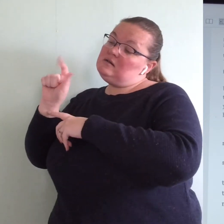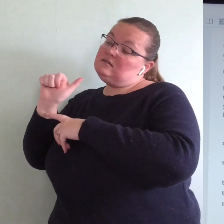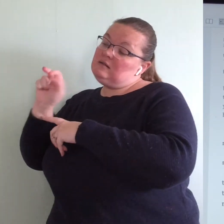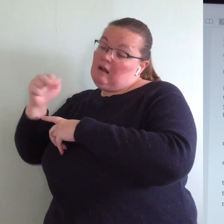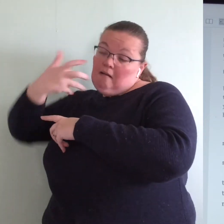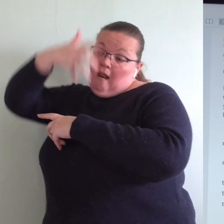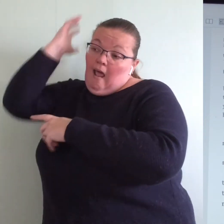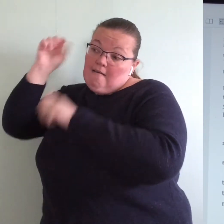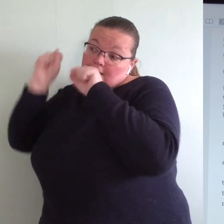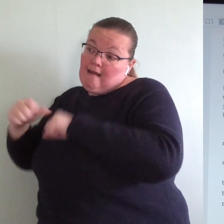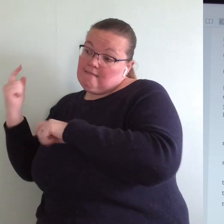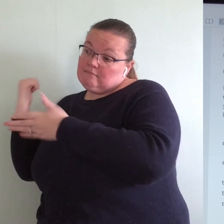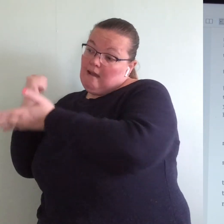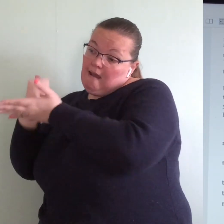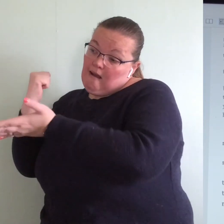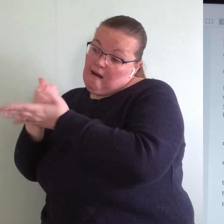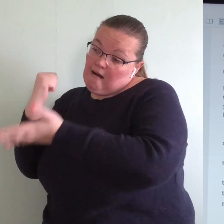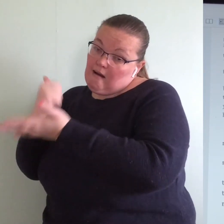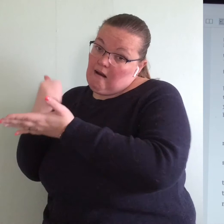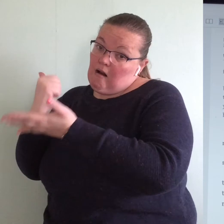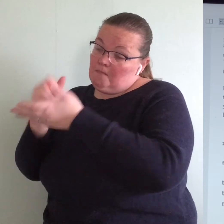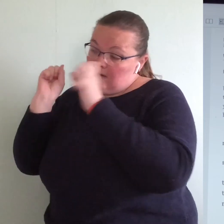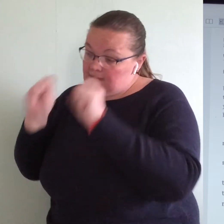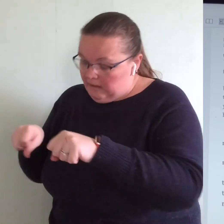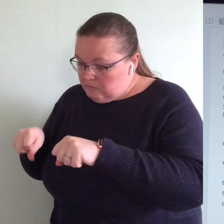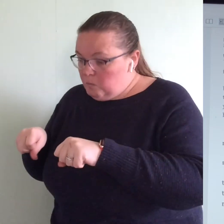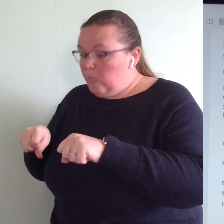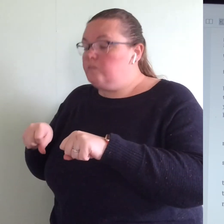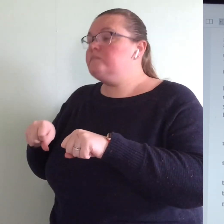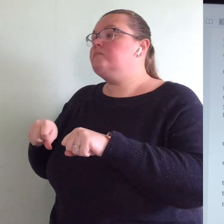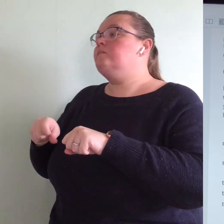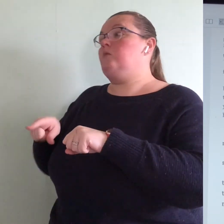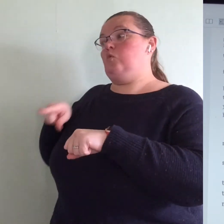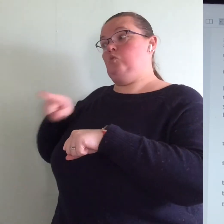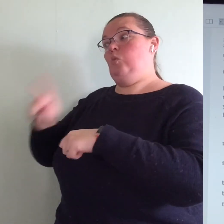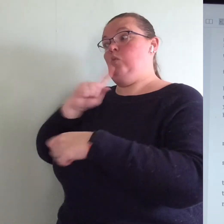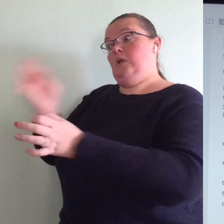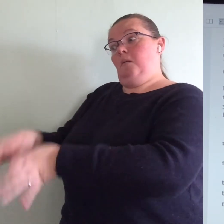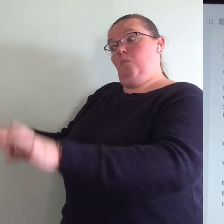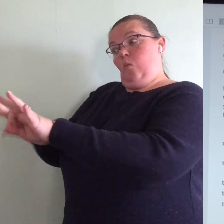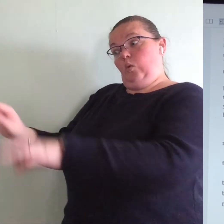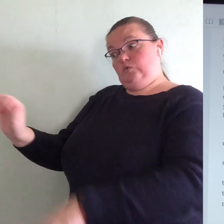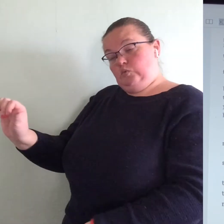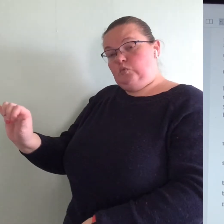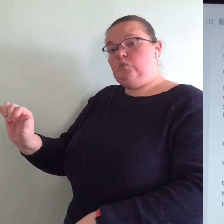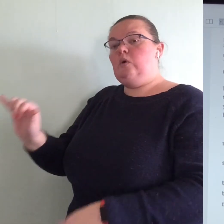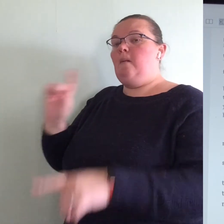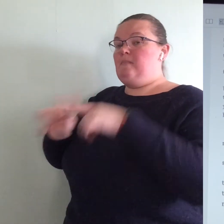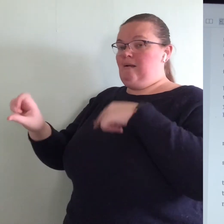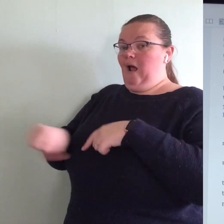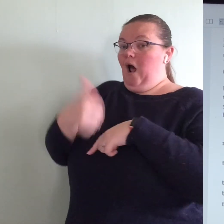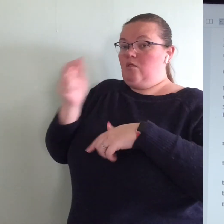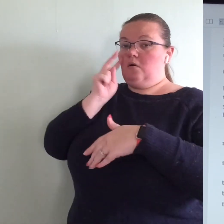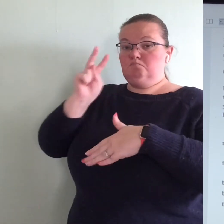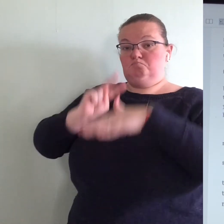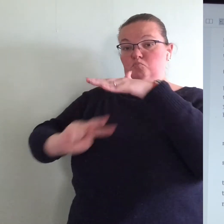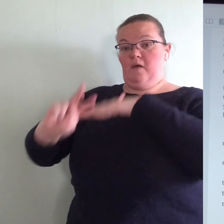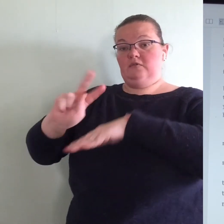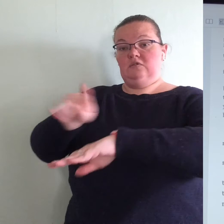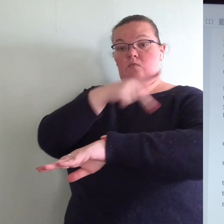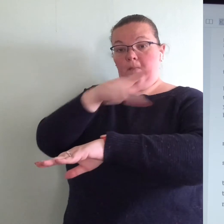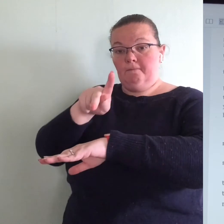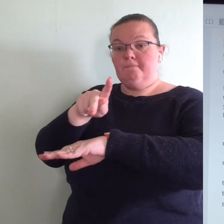can begin doing things. Not that we don't need you too, but that's another of the old